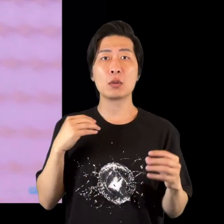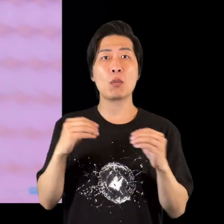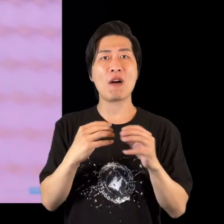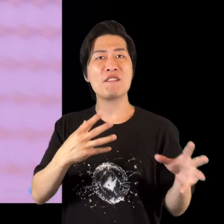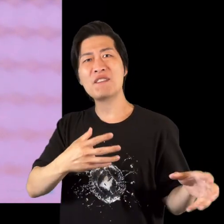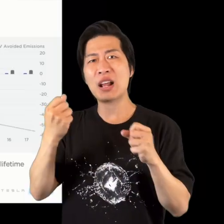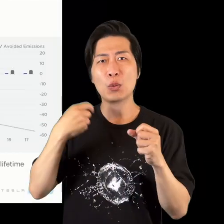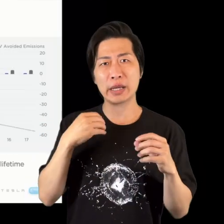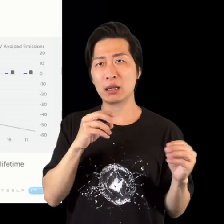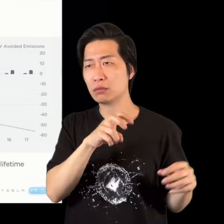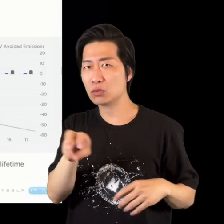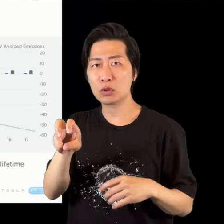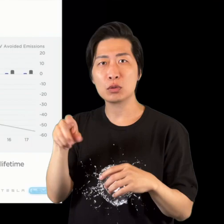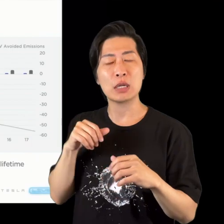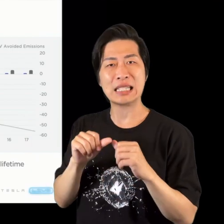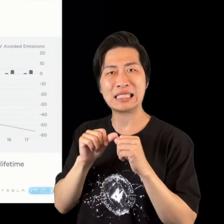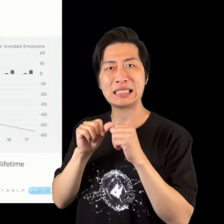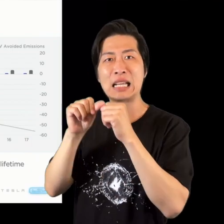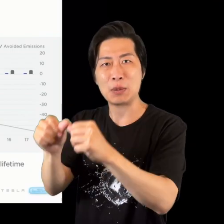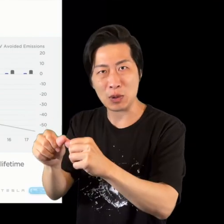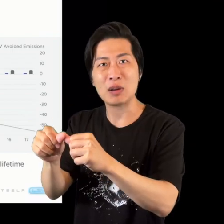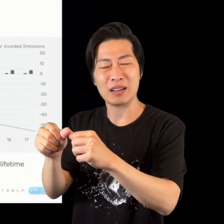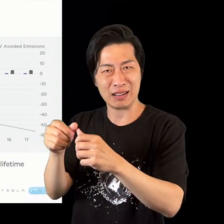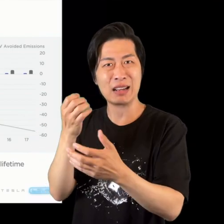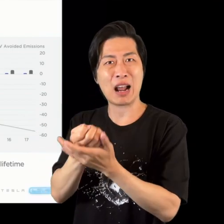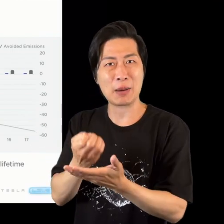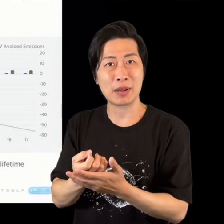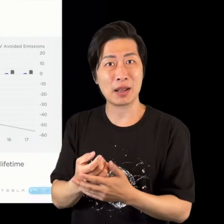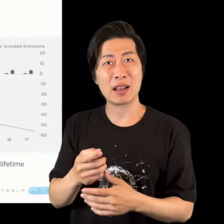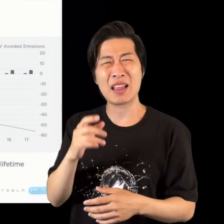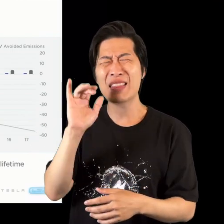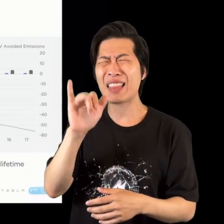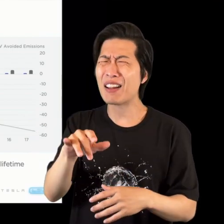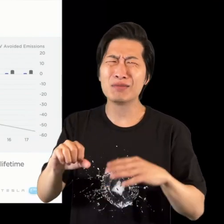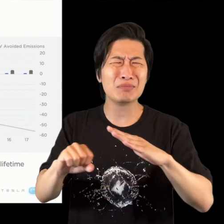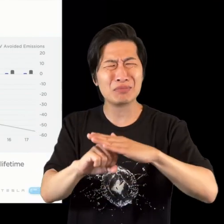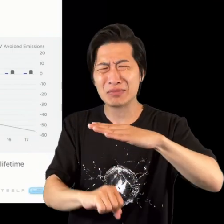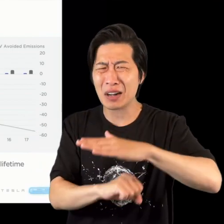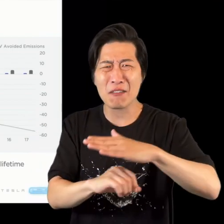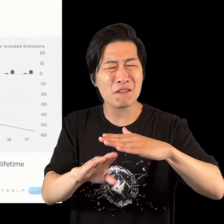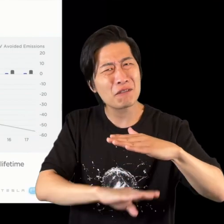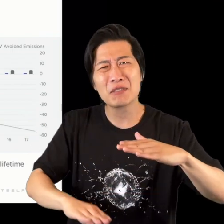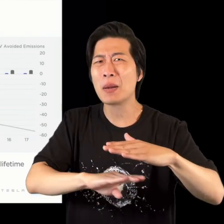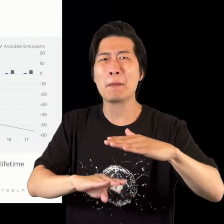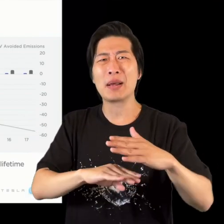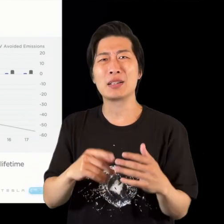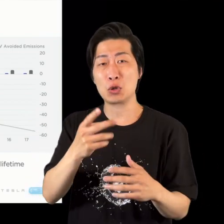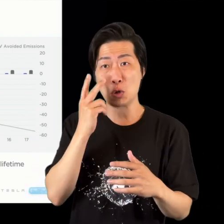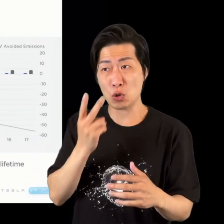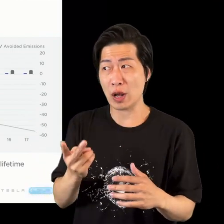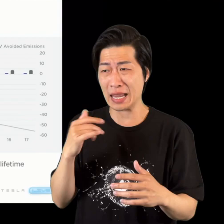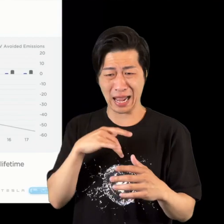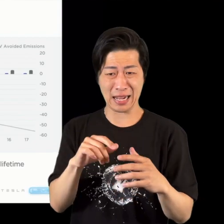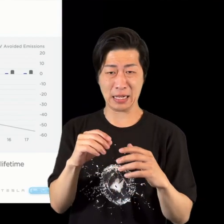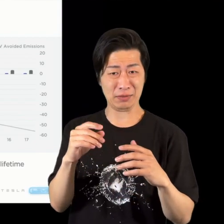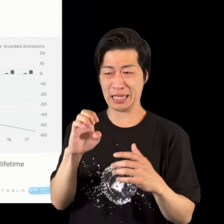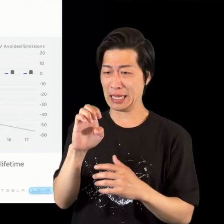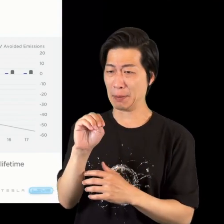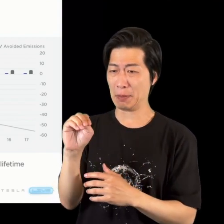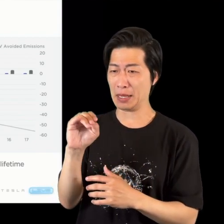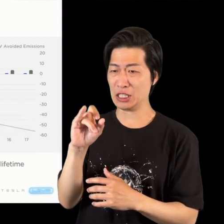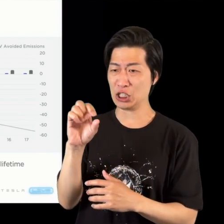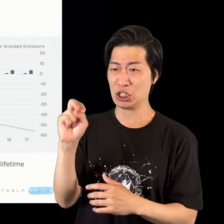can move to a sustainable energy economy. That's the fundamental limiting factor. When you look at the emissions over time, electric